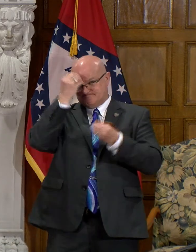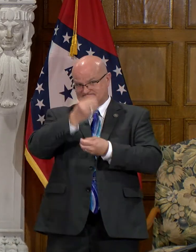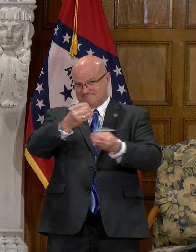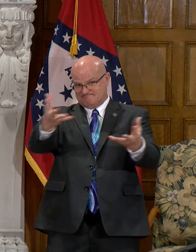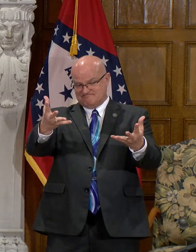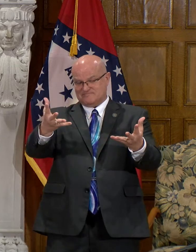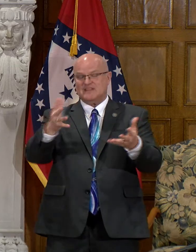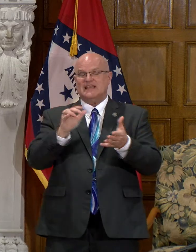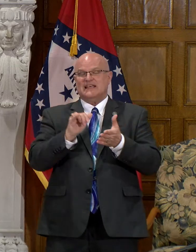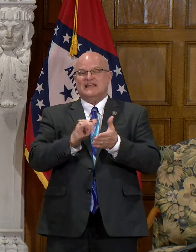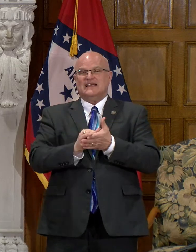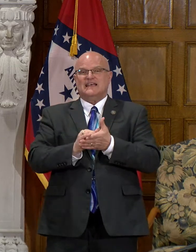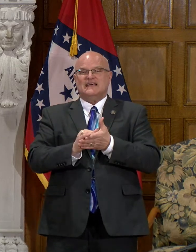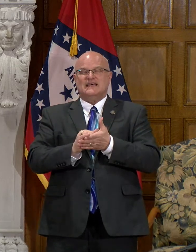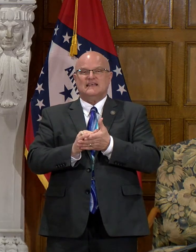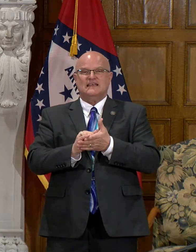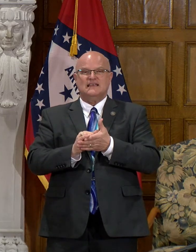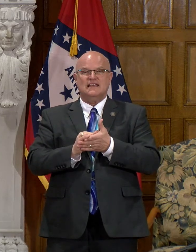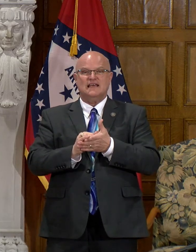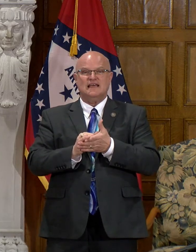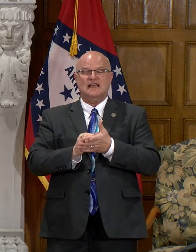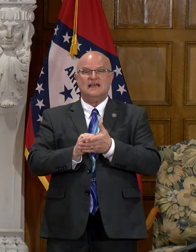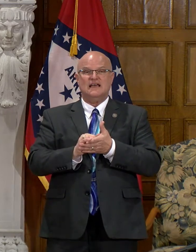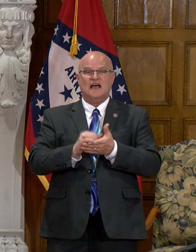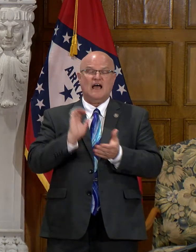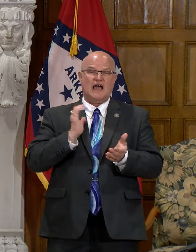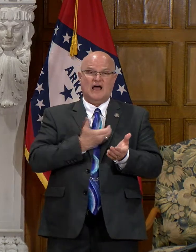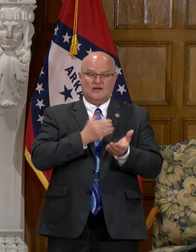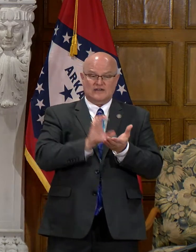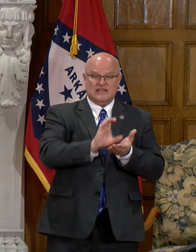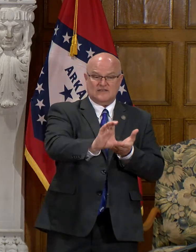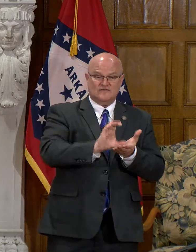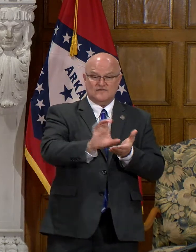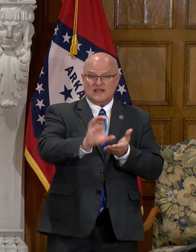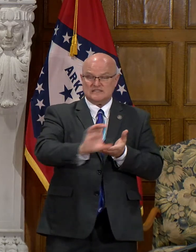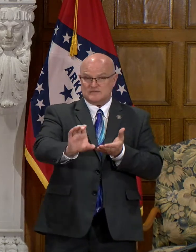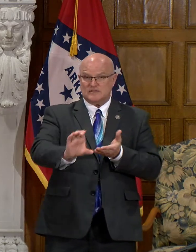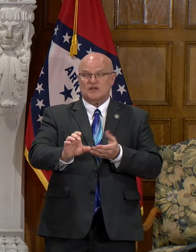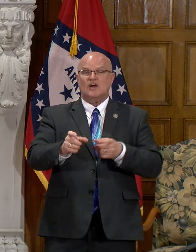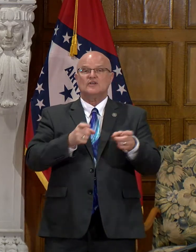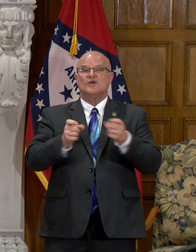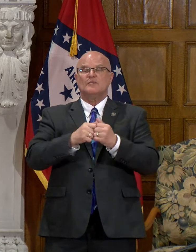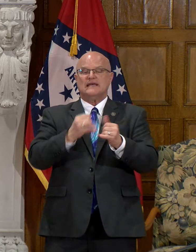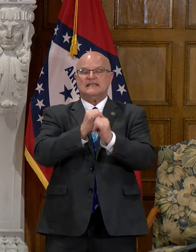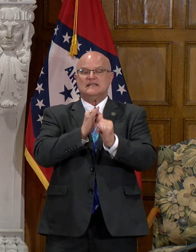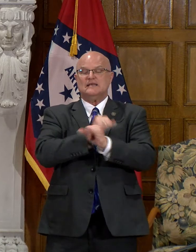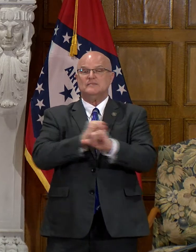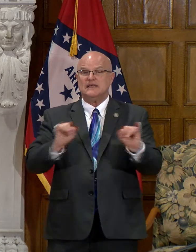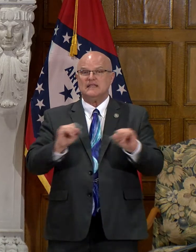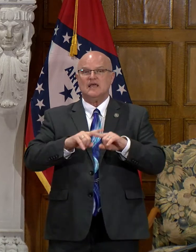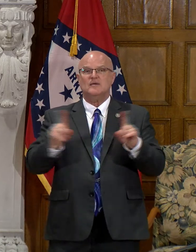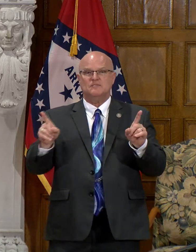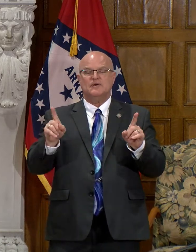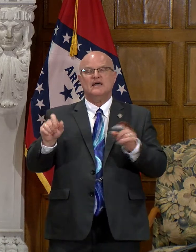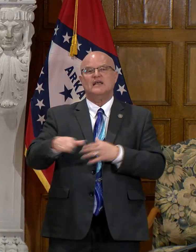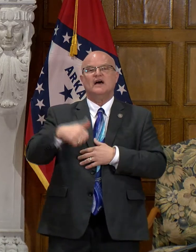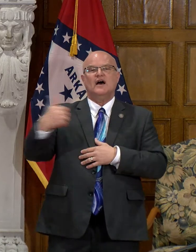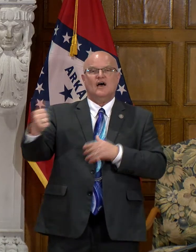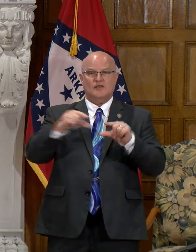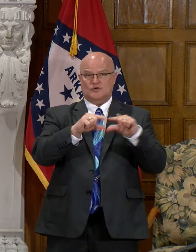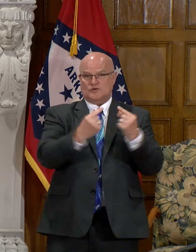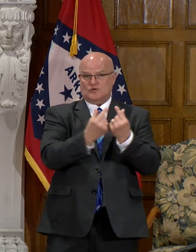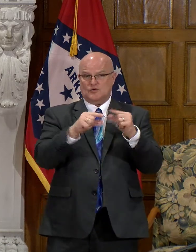that confidence that those investment funds controlled by independently, but by